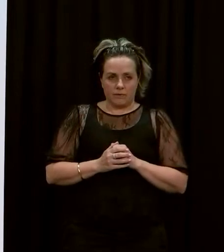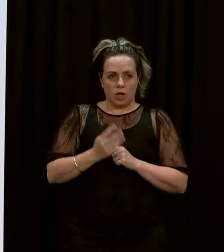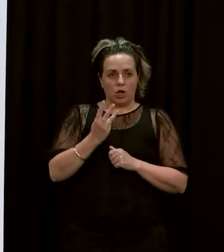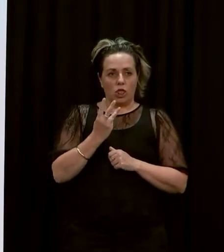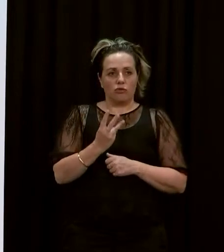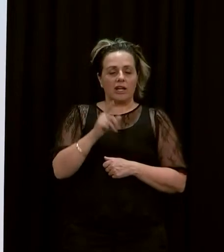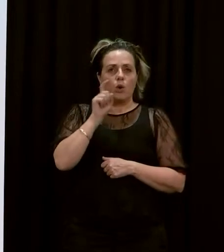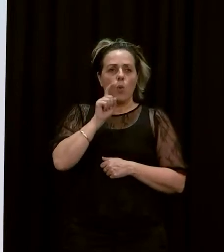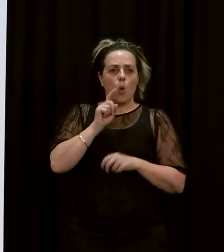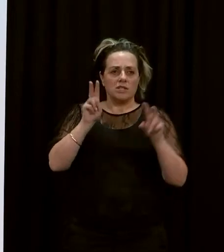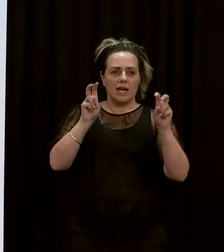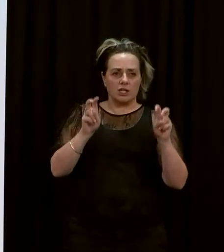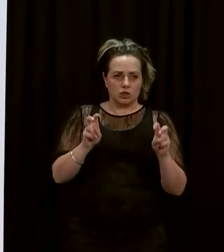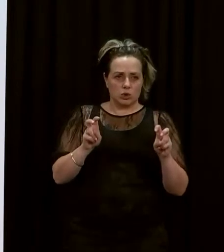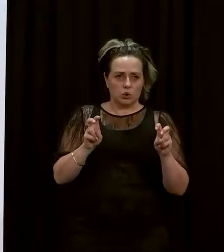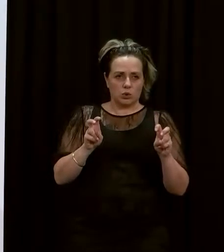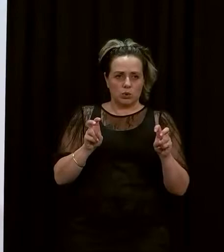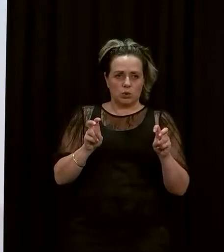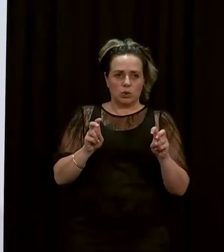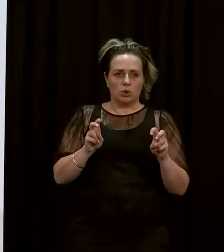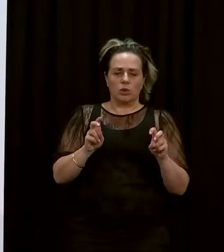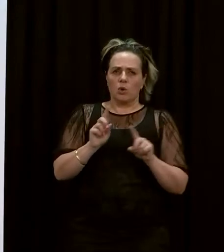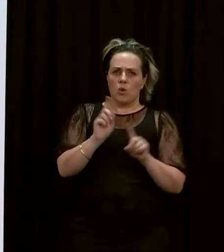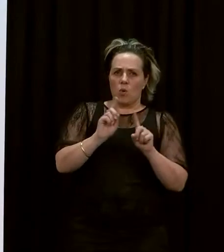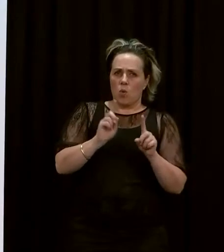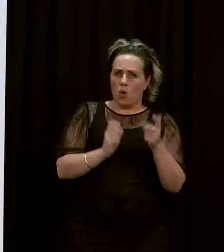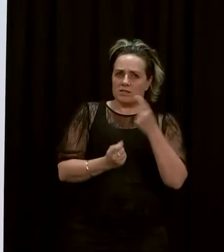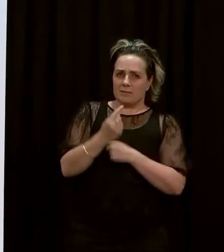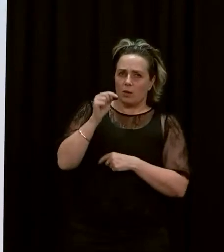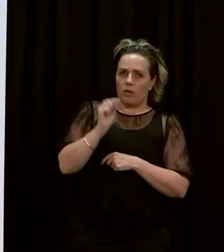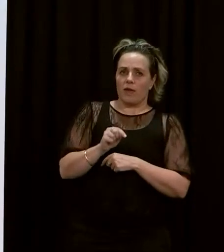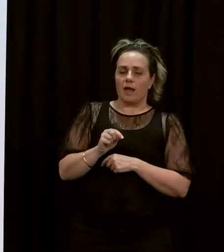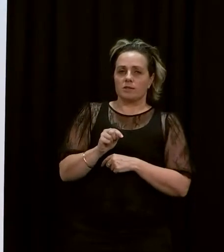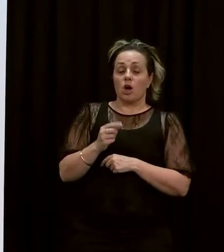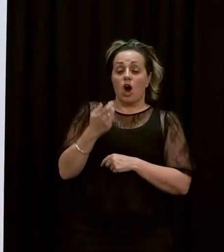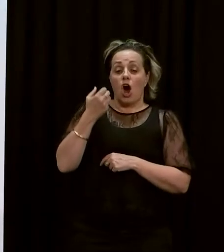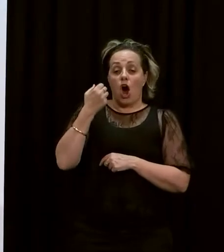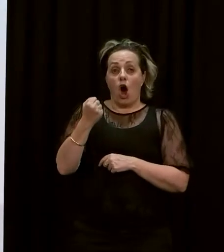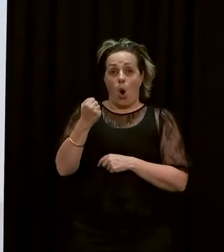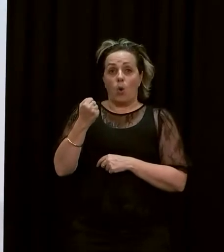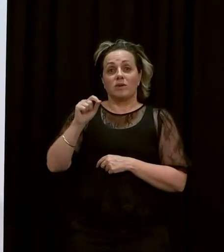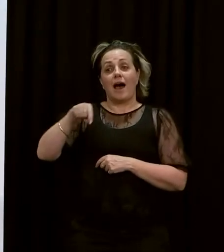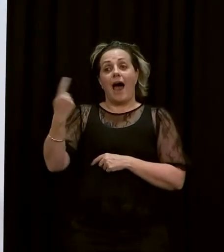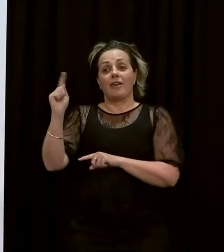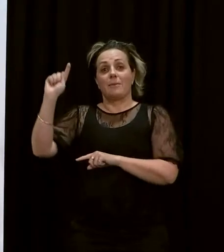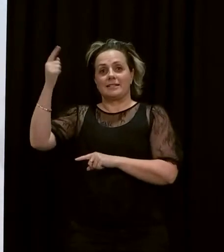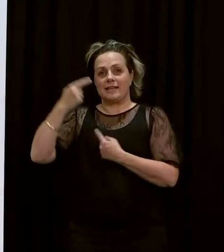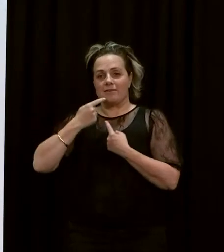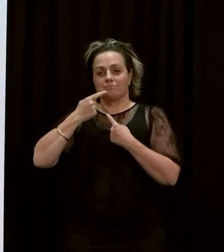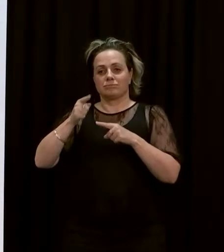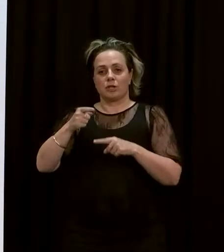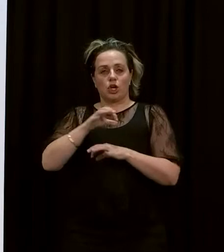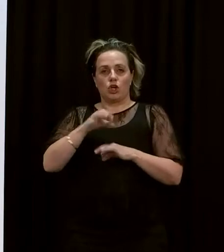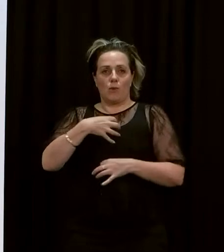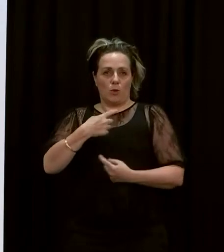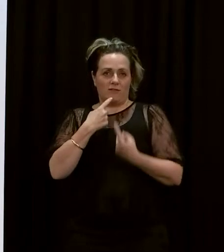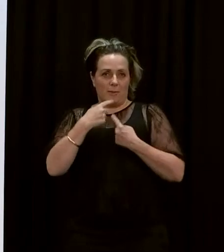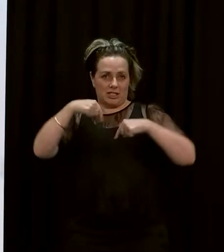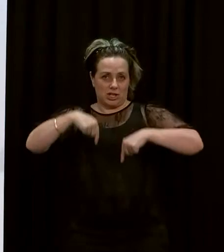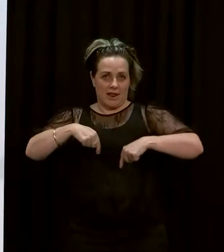issues? I'll let Minister Mahuta make announcements on that in due course as well. So nothing further to update you on at this